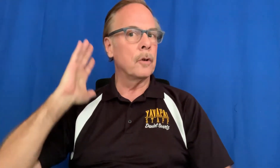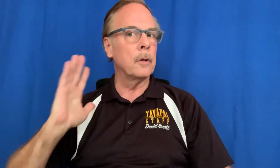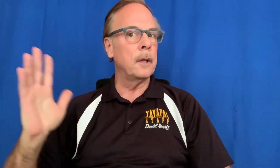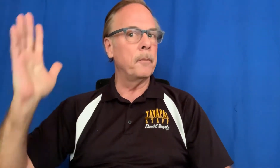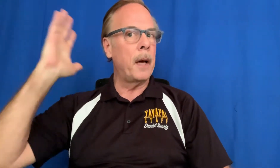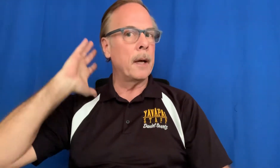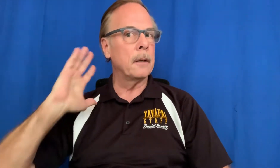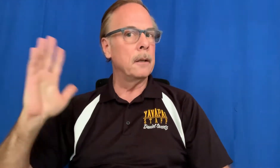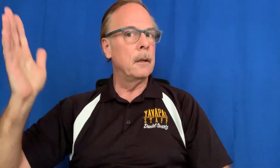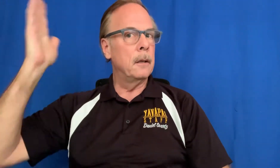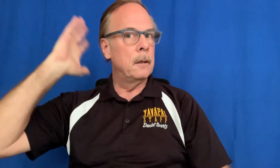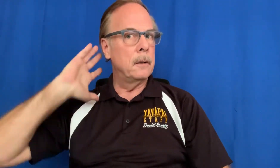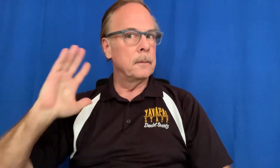circling back